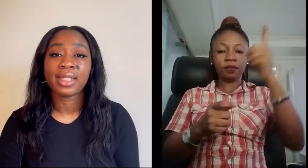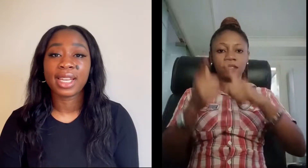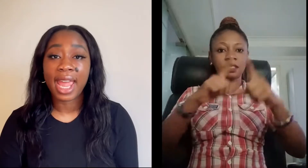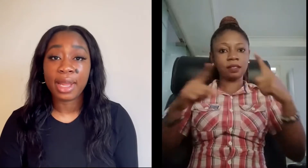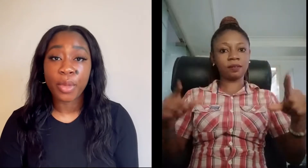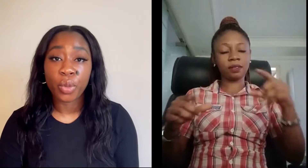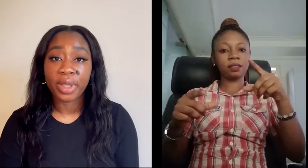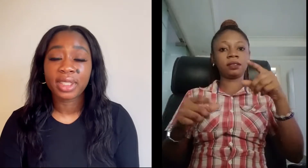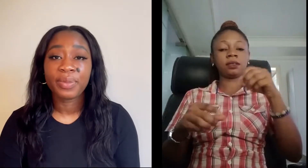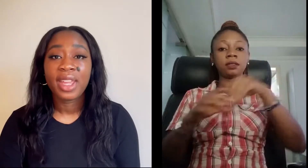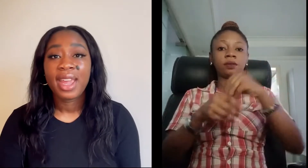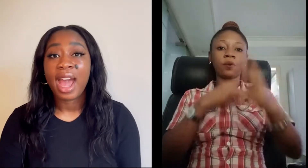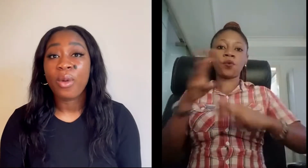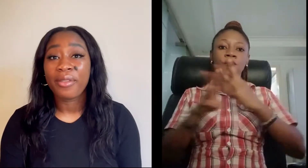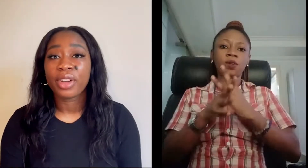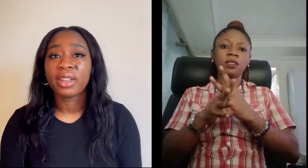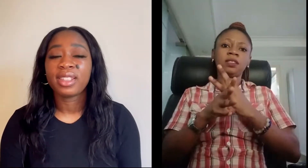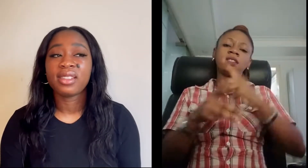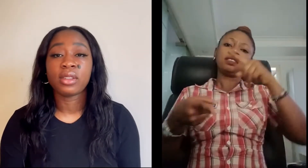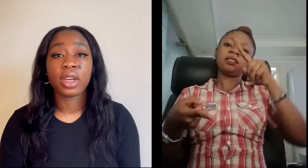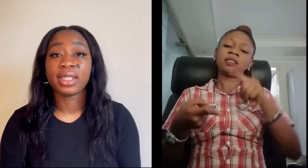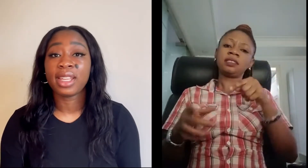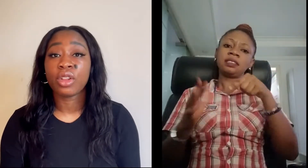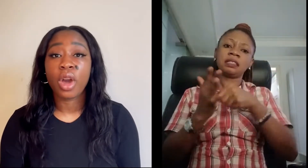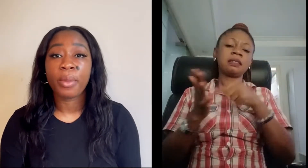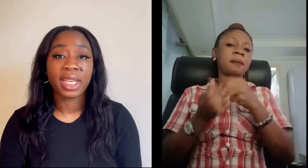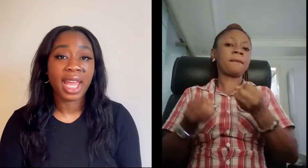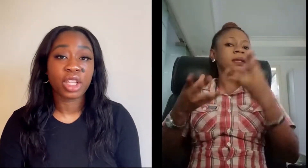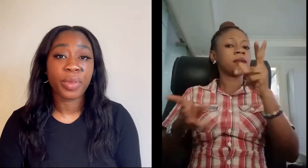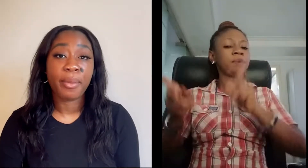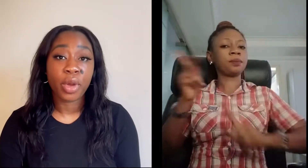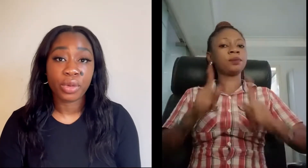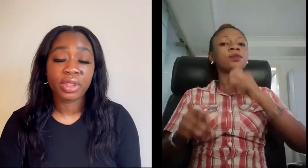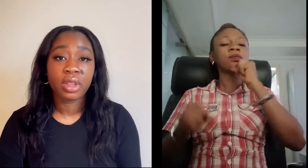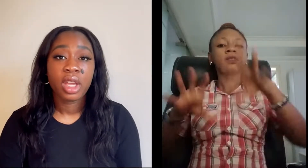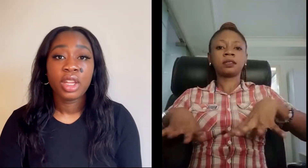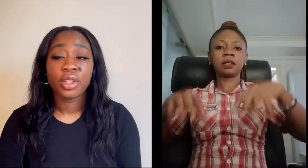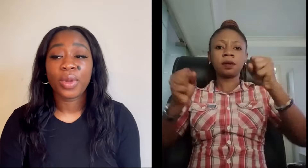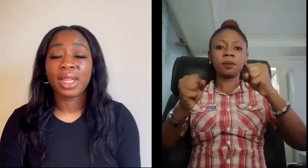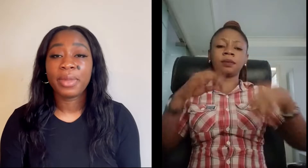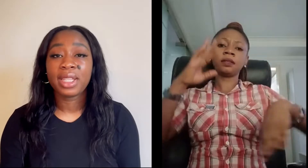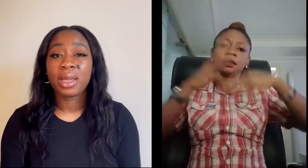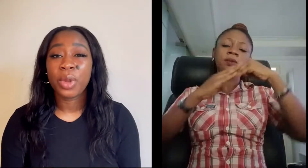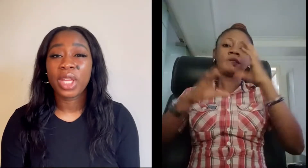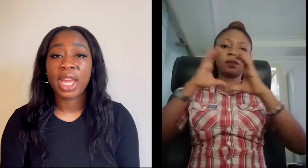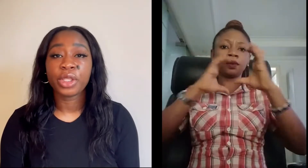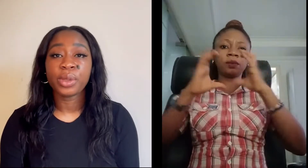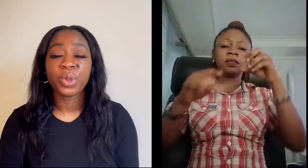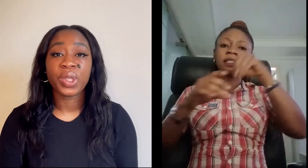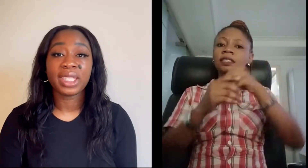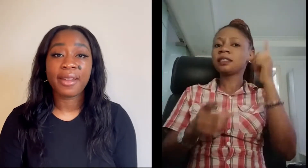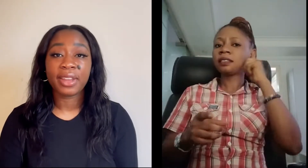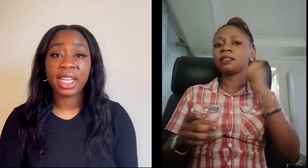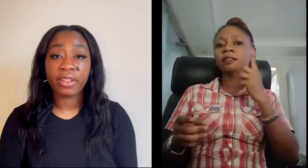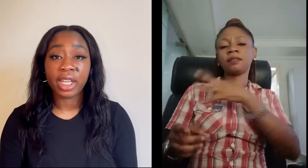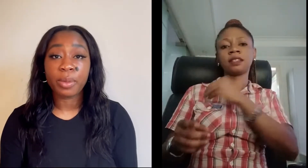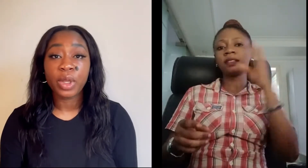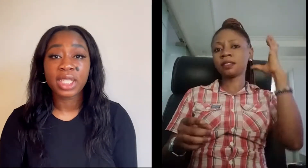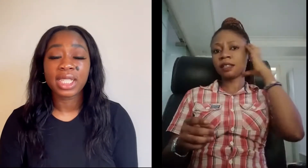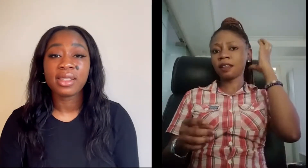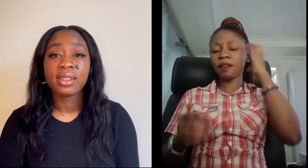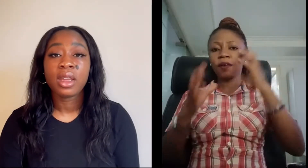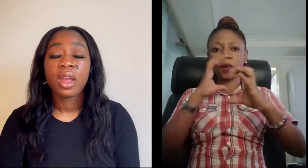can arise at any moment. However, this is not a skill commonly held by most. So with limited communications between deaf and